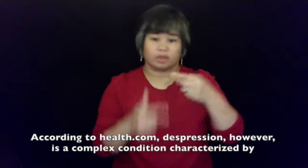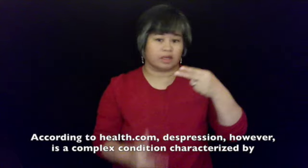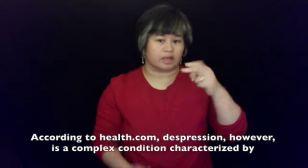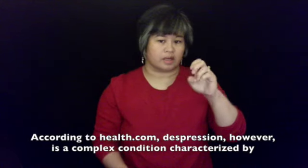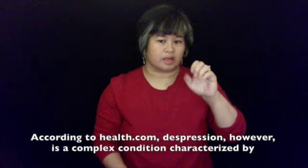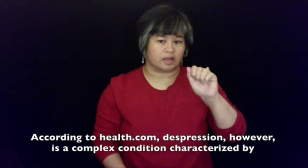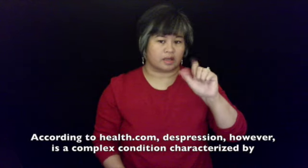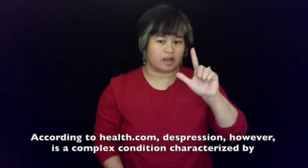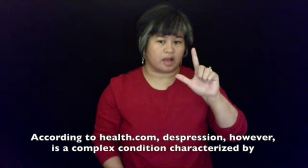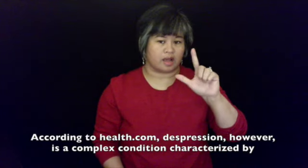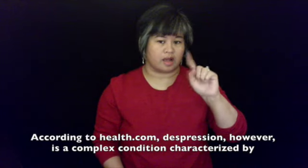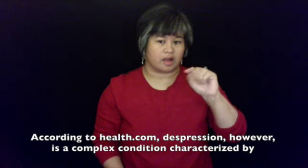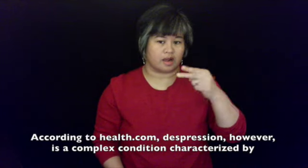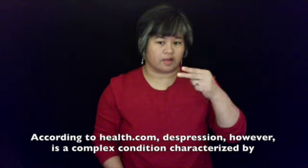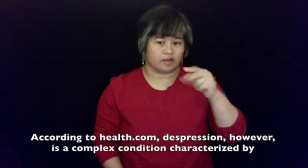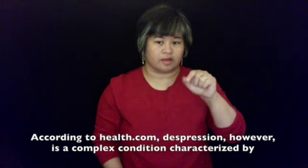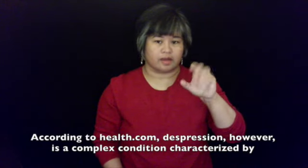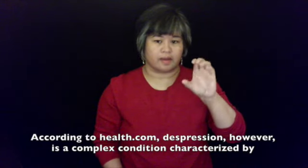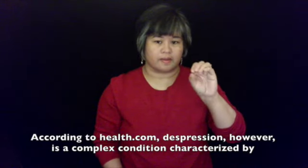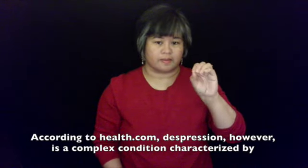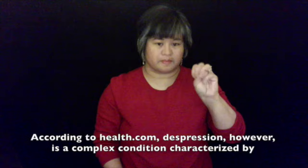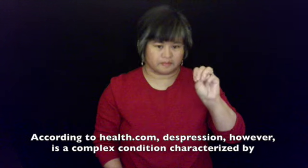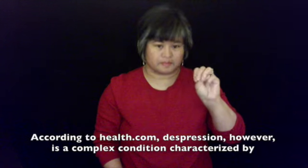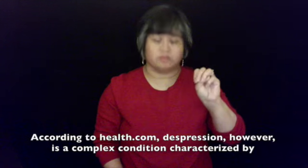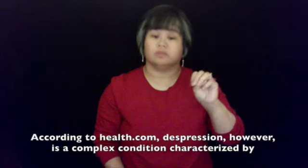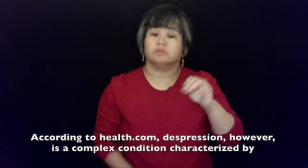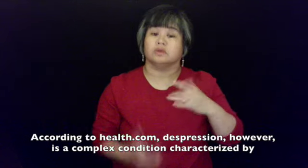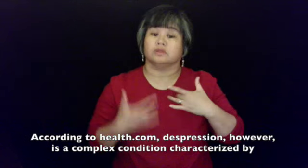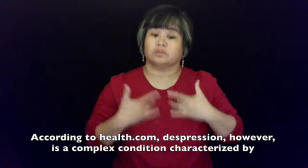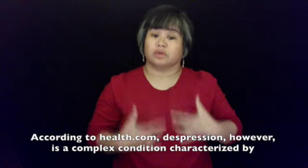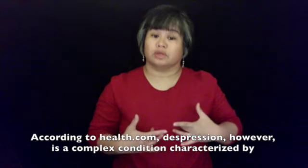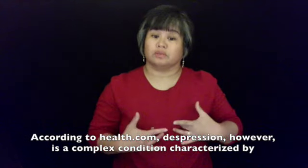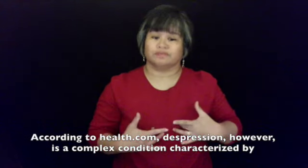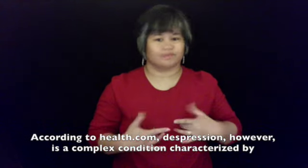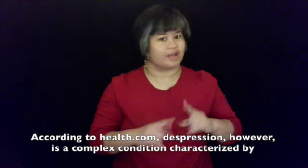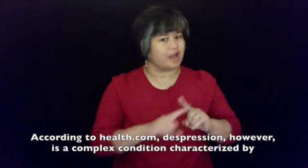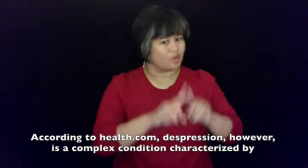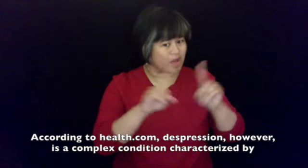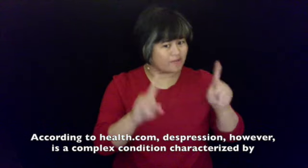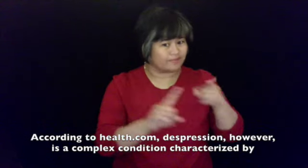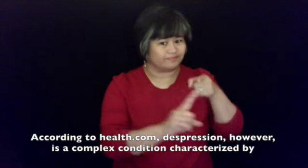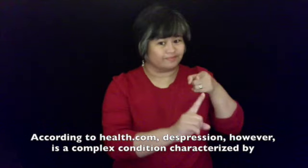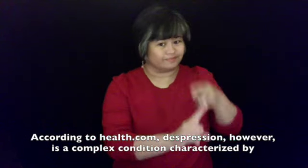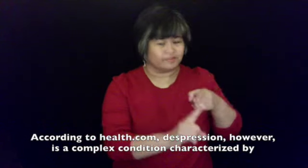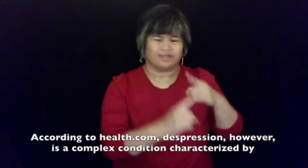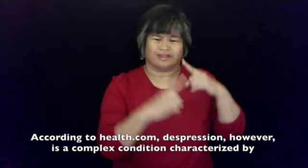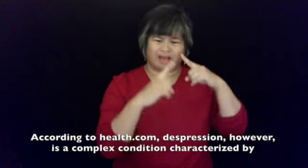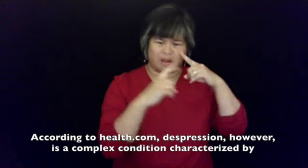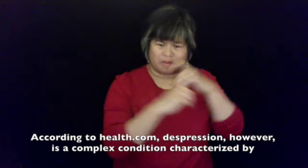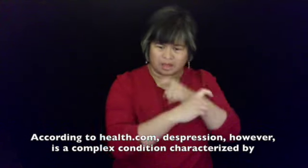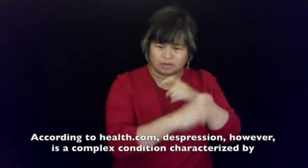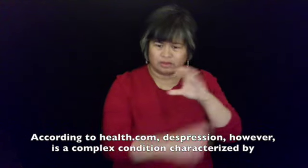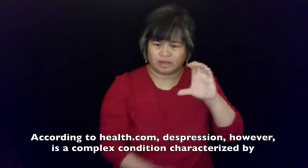According to health.com, depression, however, is a complex condition characterized